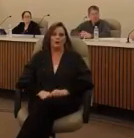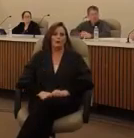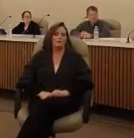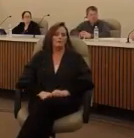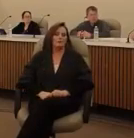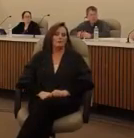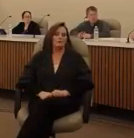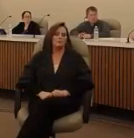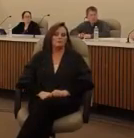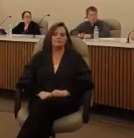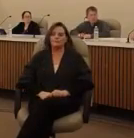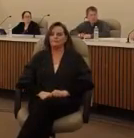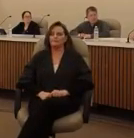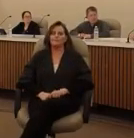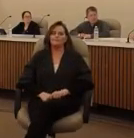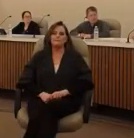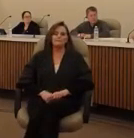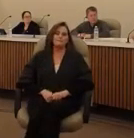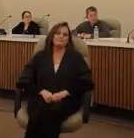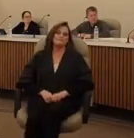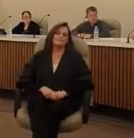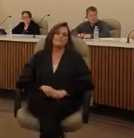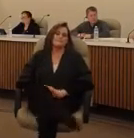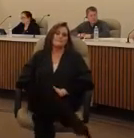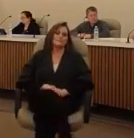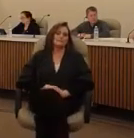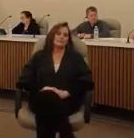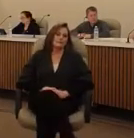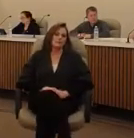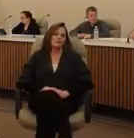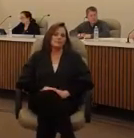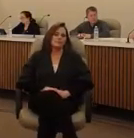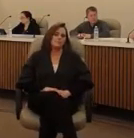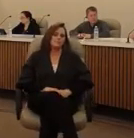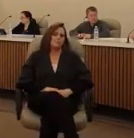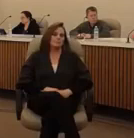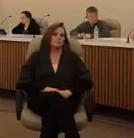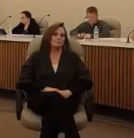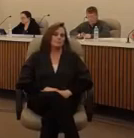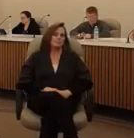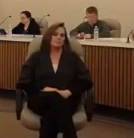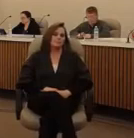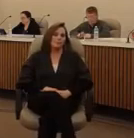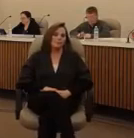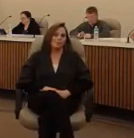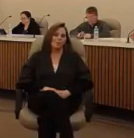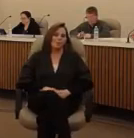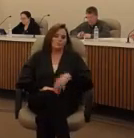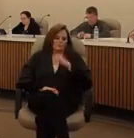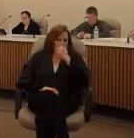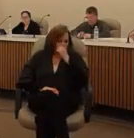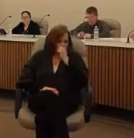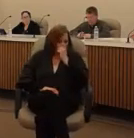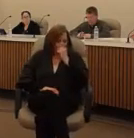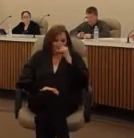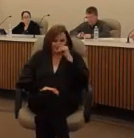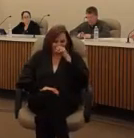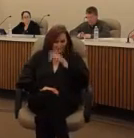Got a Yep. question? Got a question. This is from Christian again. He says, not sure if this came up already or if it has been addressed. With the